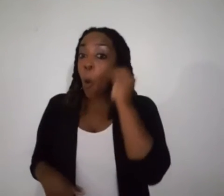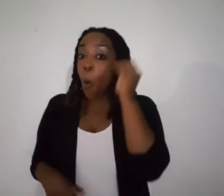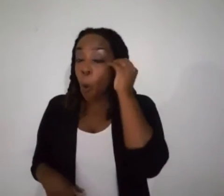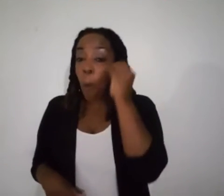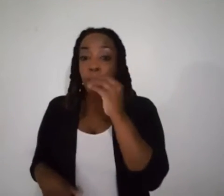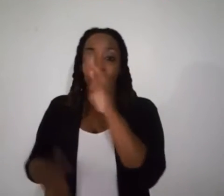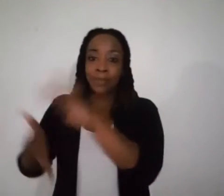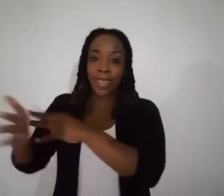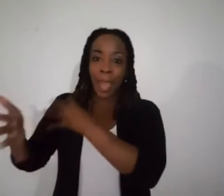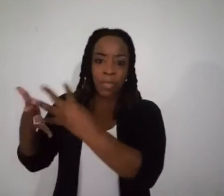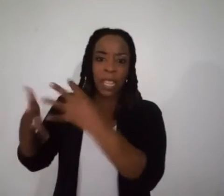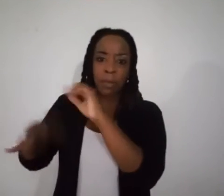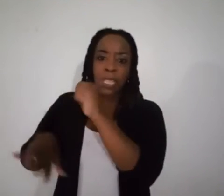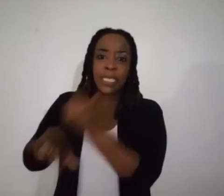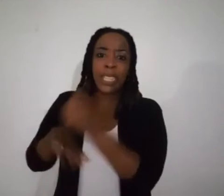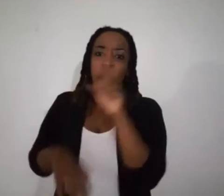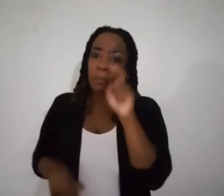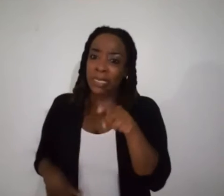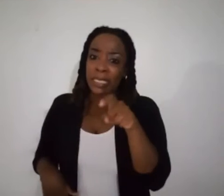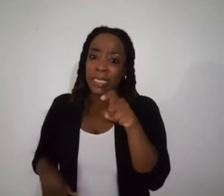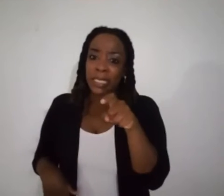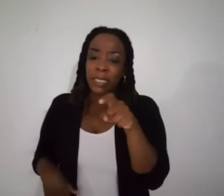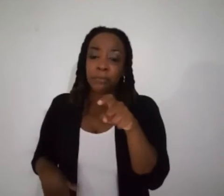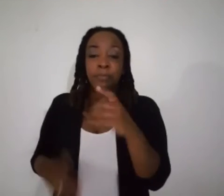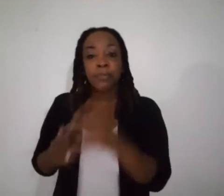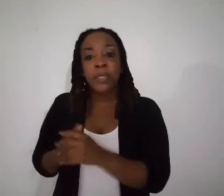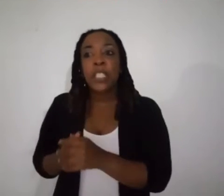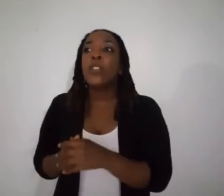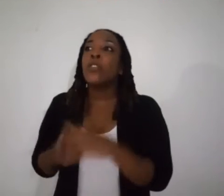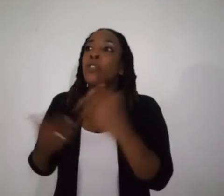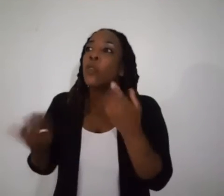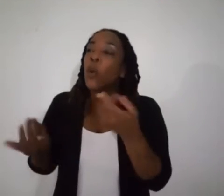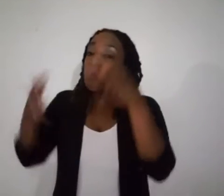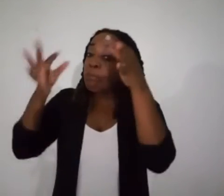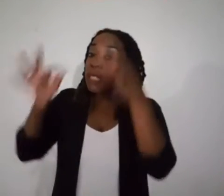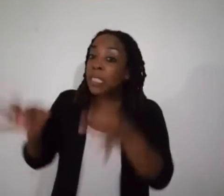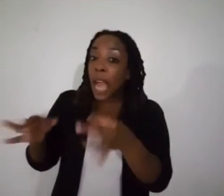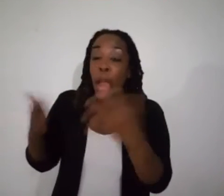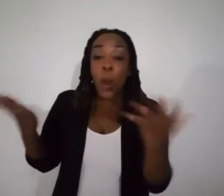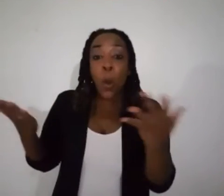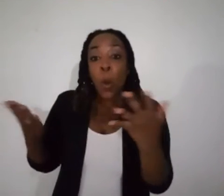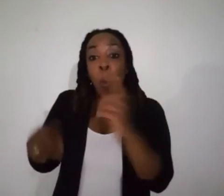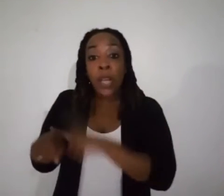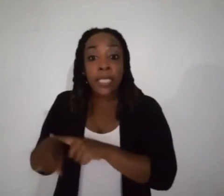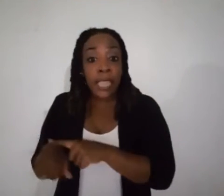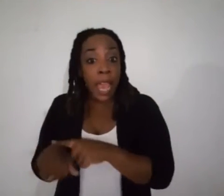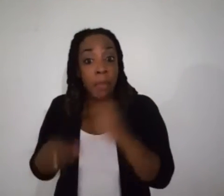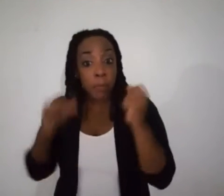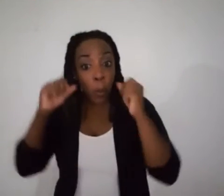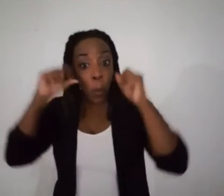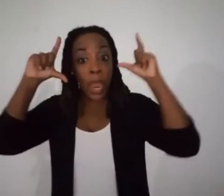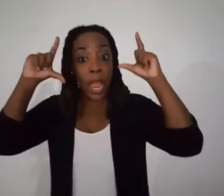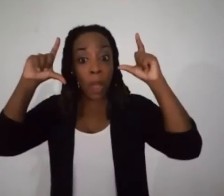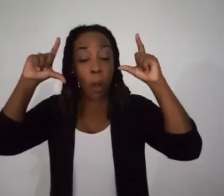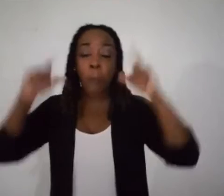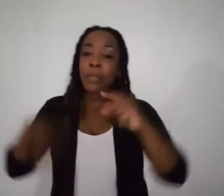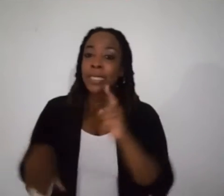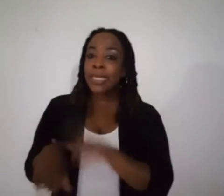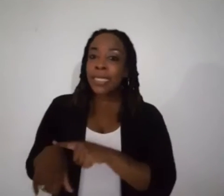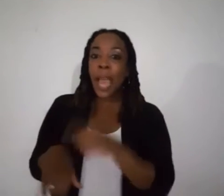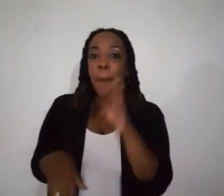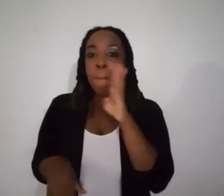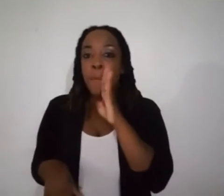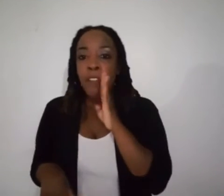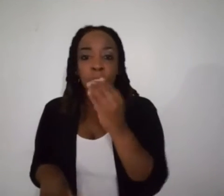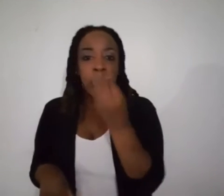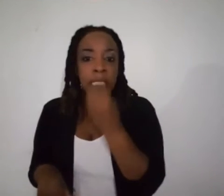determine what time the children wake up, what time they have breakfast, what they do next. And so you set this